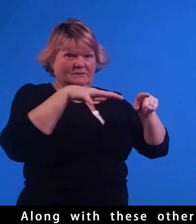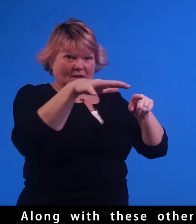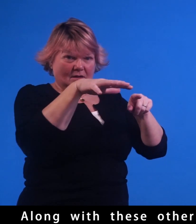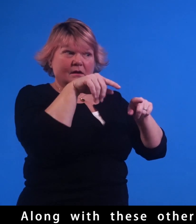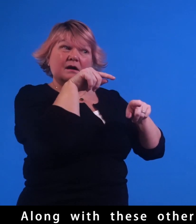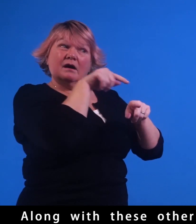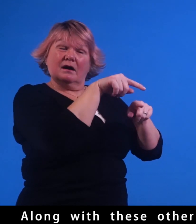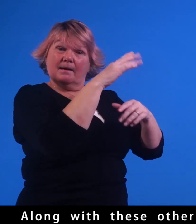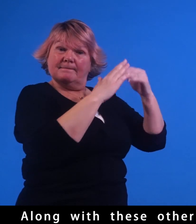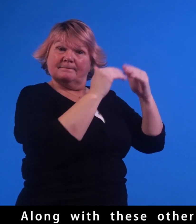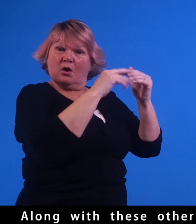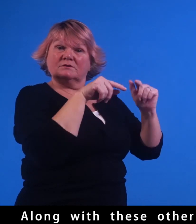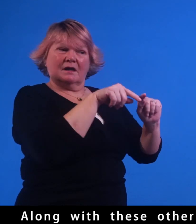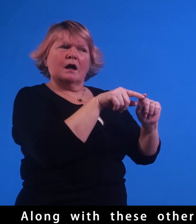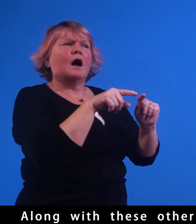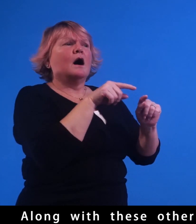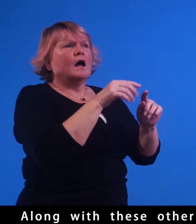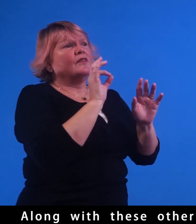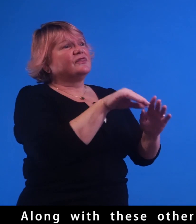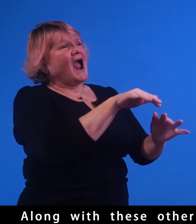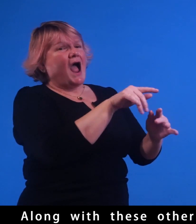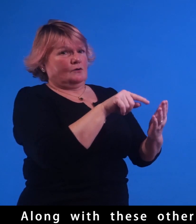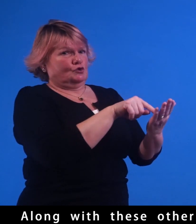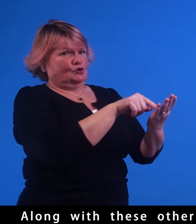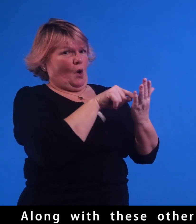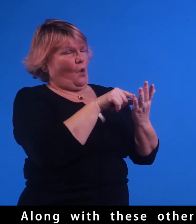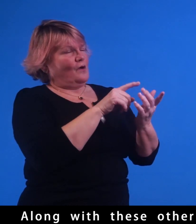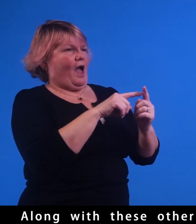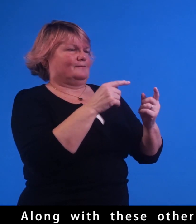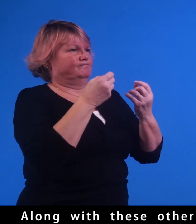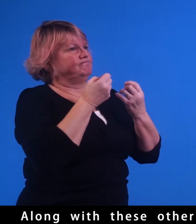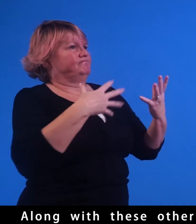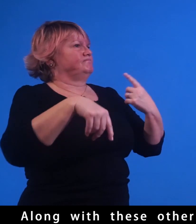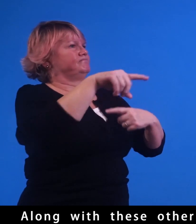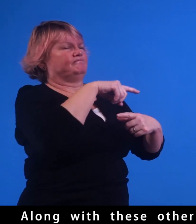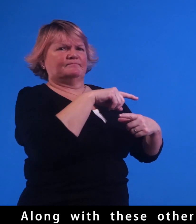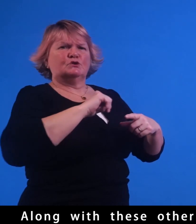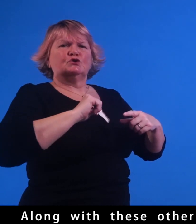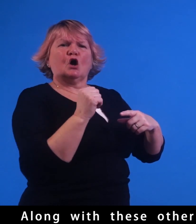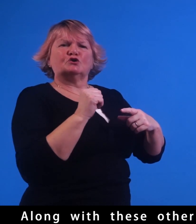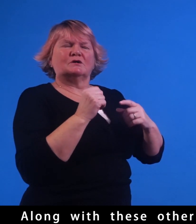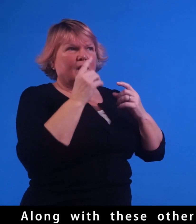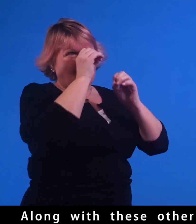Along with these other buildings, the Nelson Monument was to showcase the Scottish Enlightenment